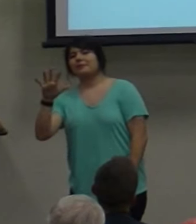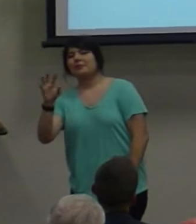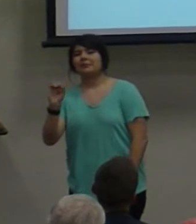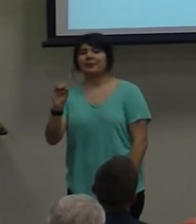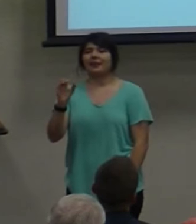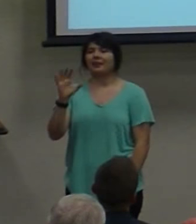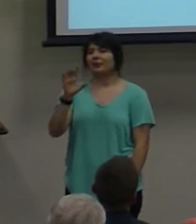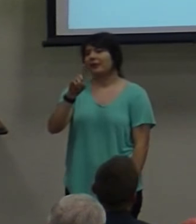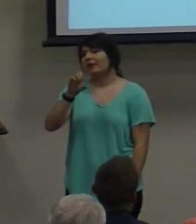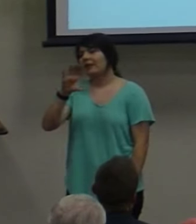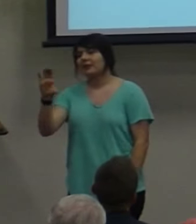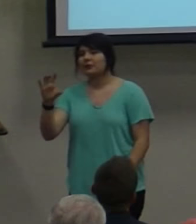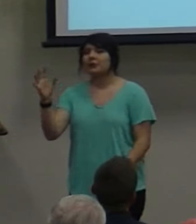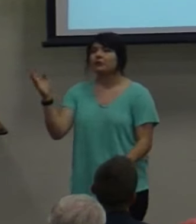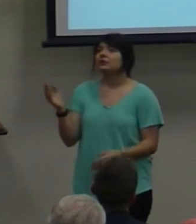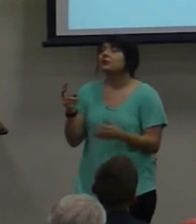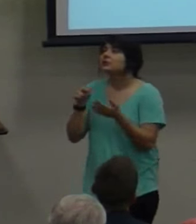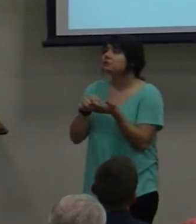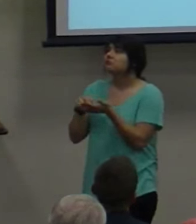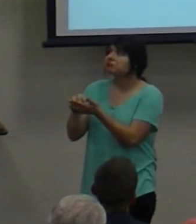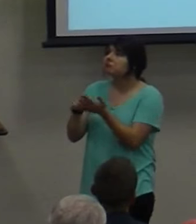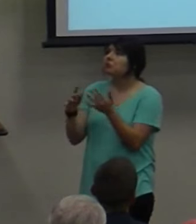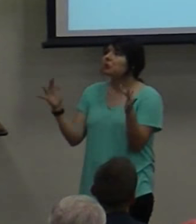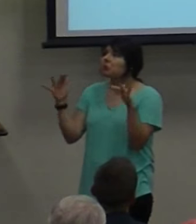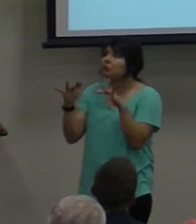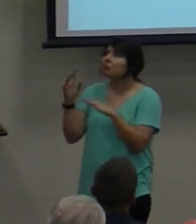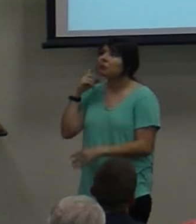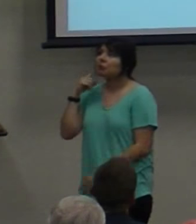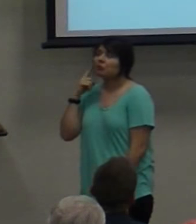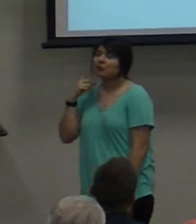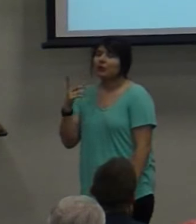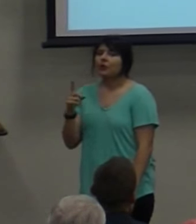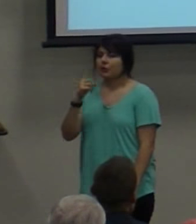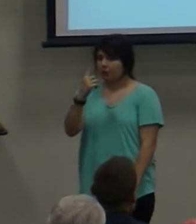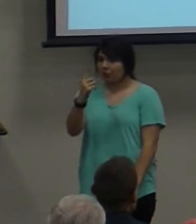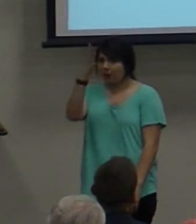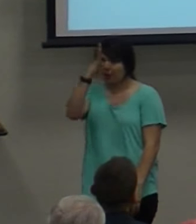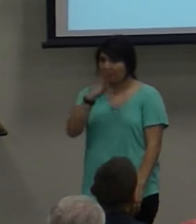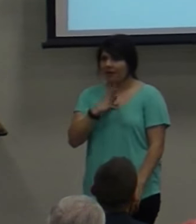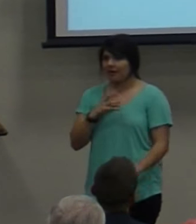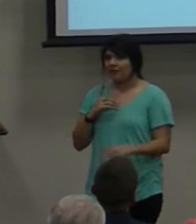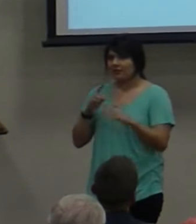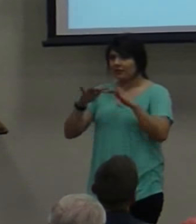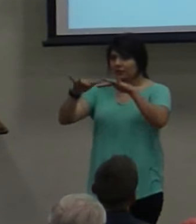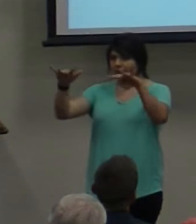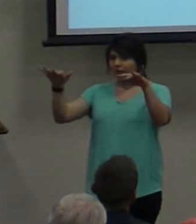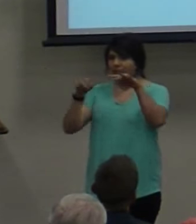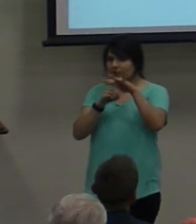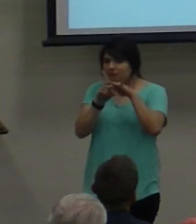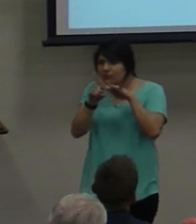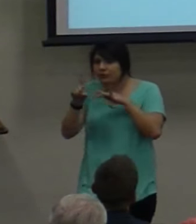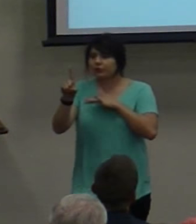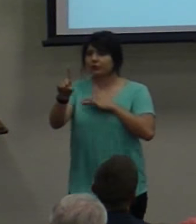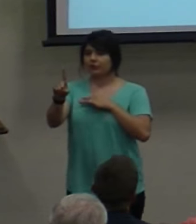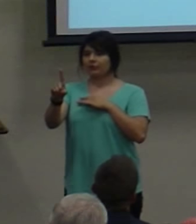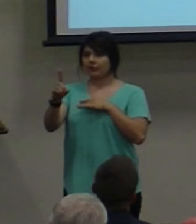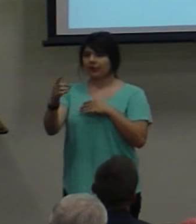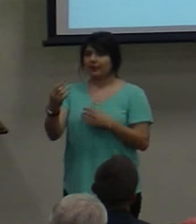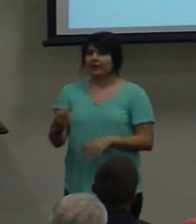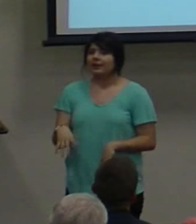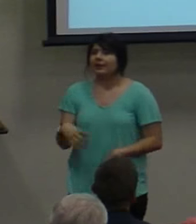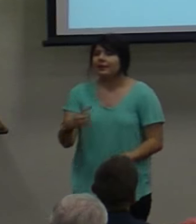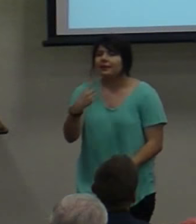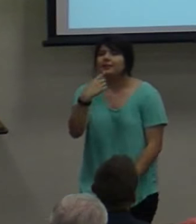and listen. And this one guy pushed through to the front and he said, "Chongo